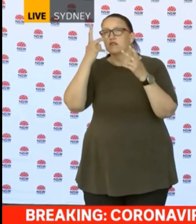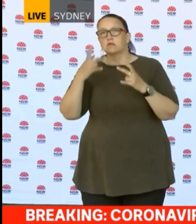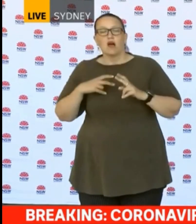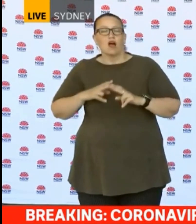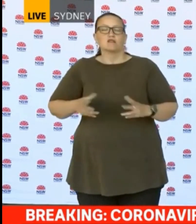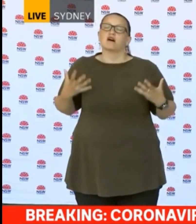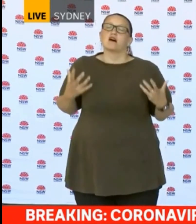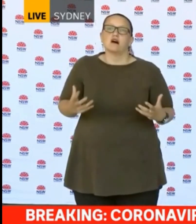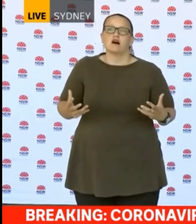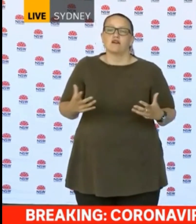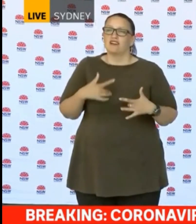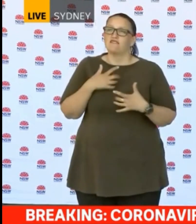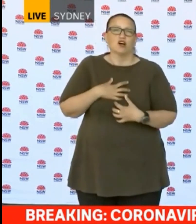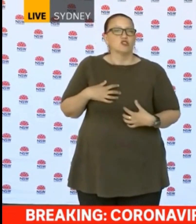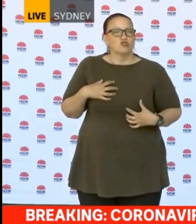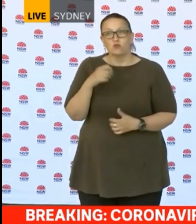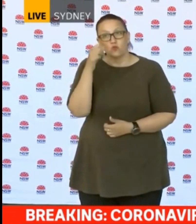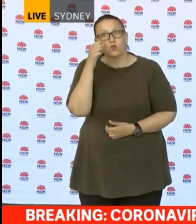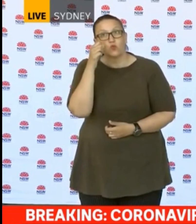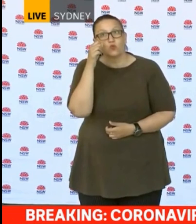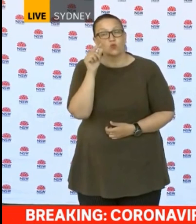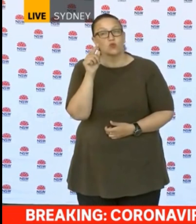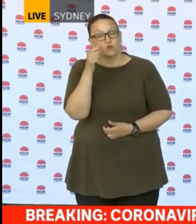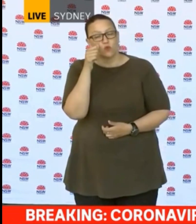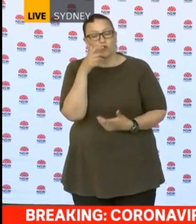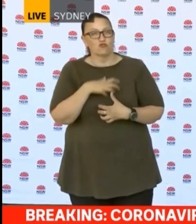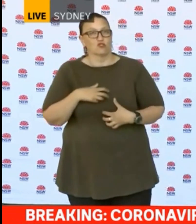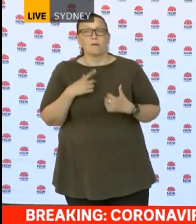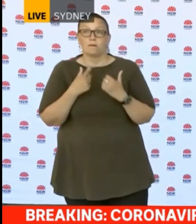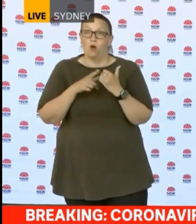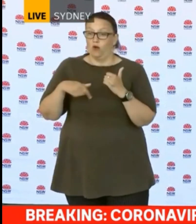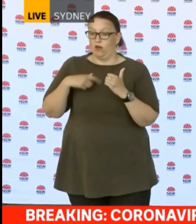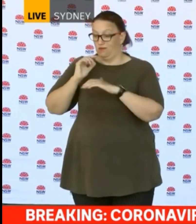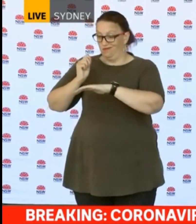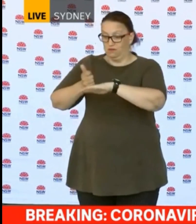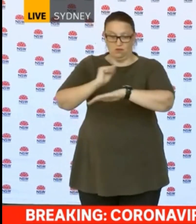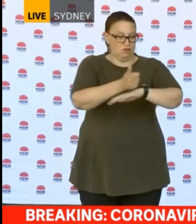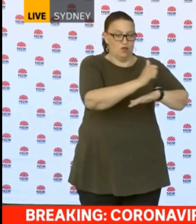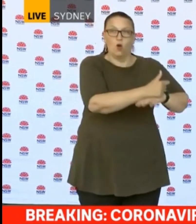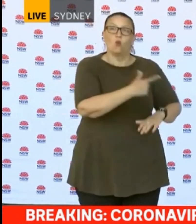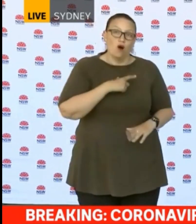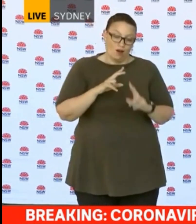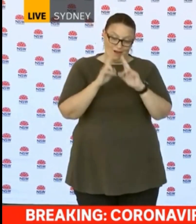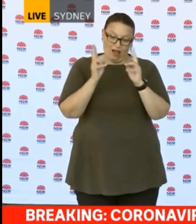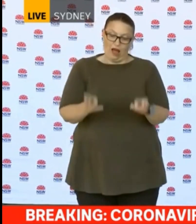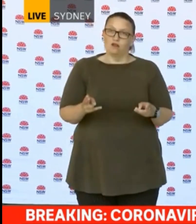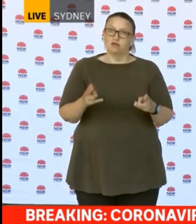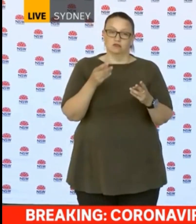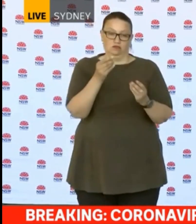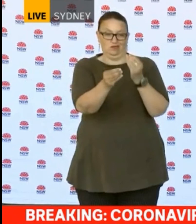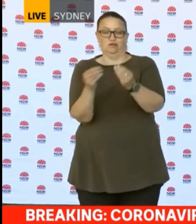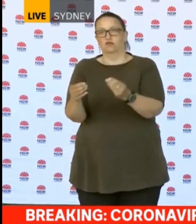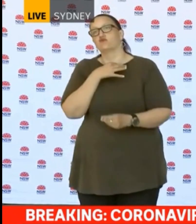families, and obviously we will turn our mind to that, and that's one of the key controls that were put in place because of the risk of household